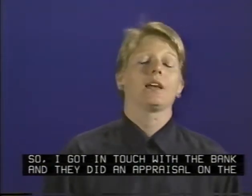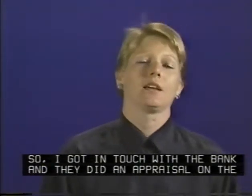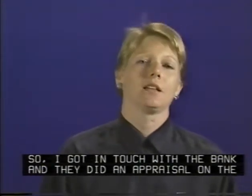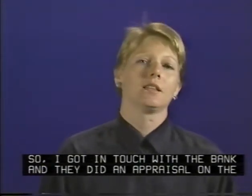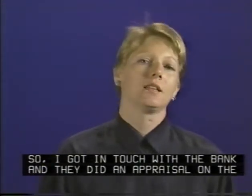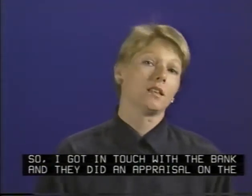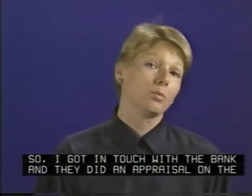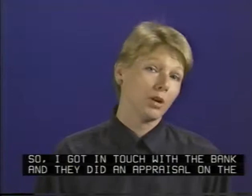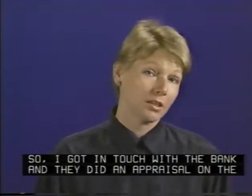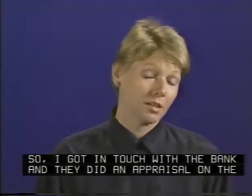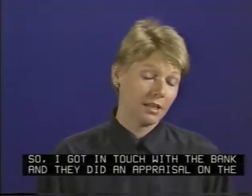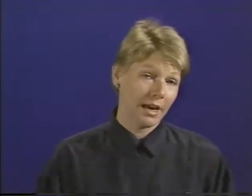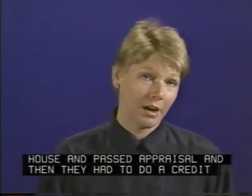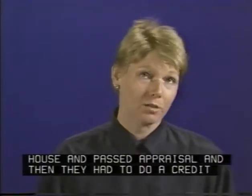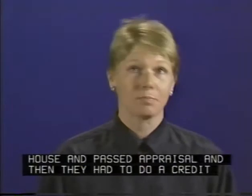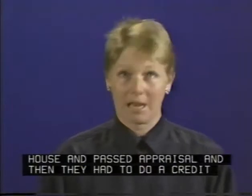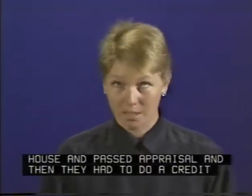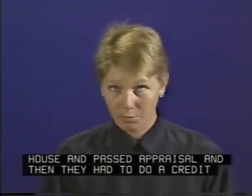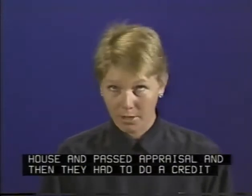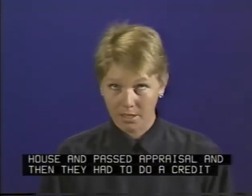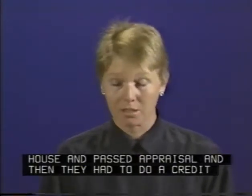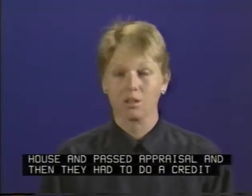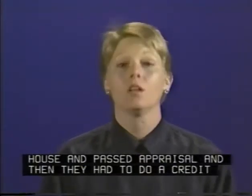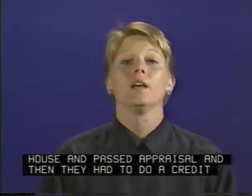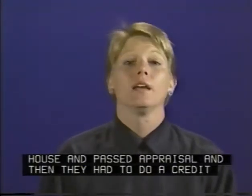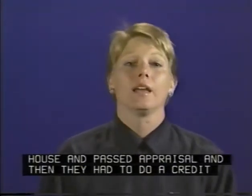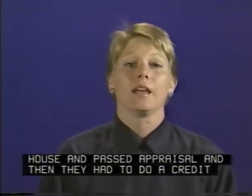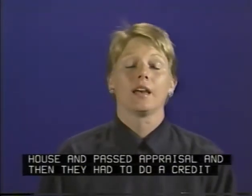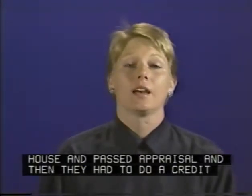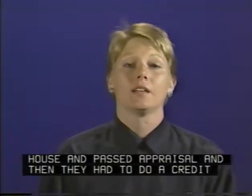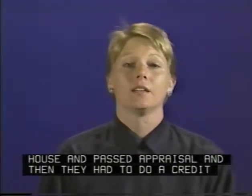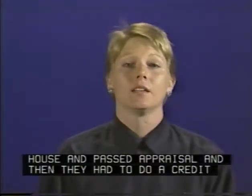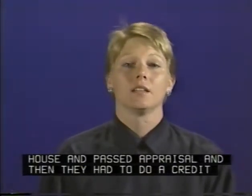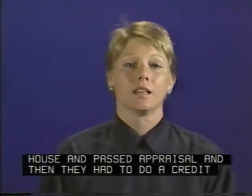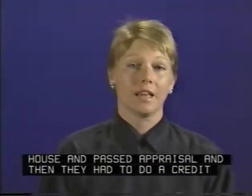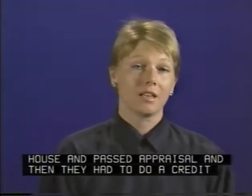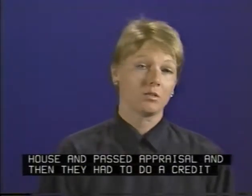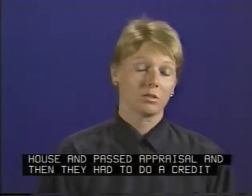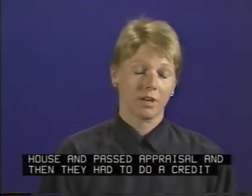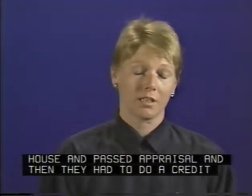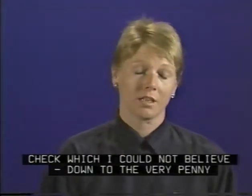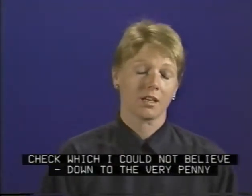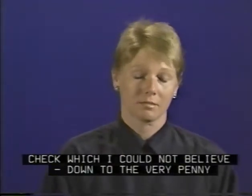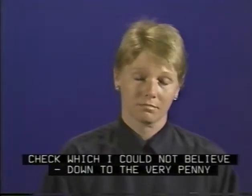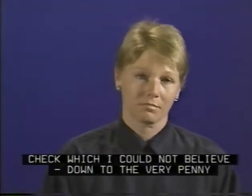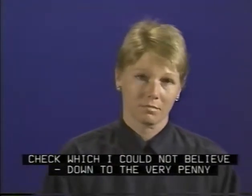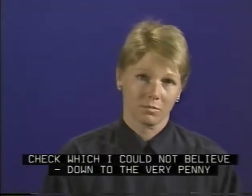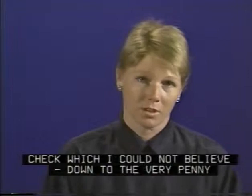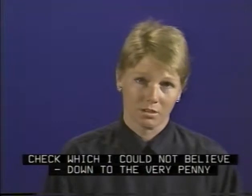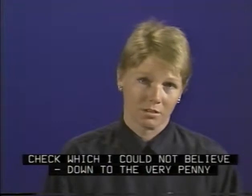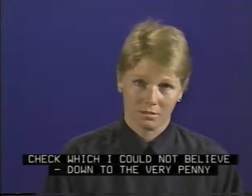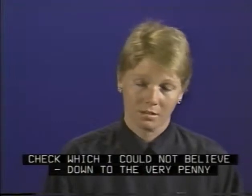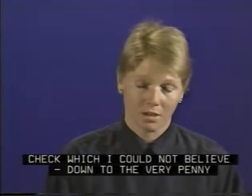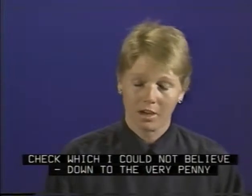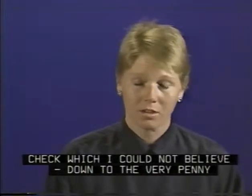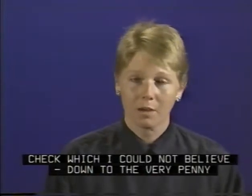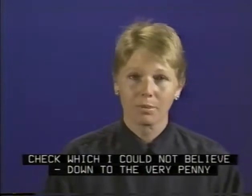and they did an appraisal on the house, passed appraisal, and then they had to do a credit check, which I could not